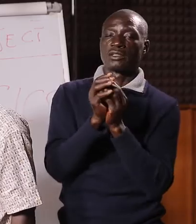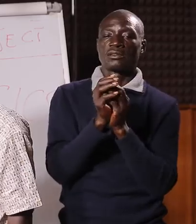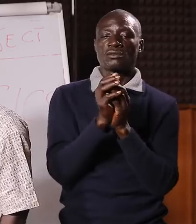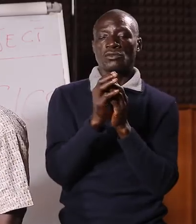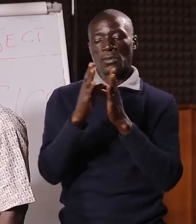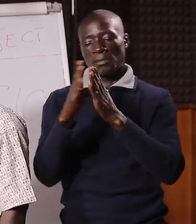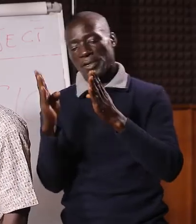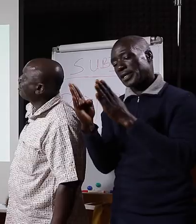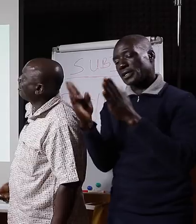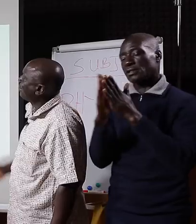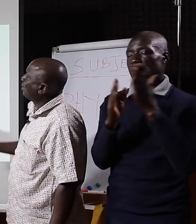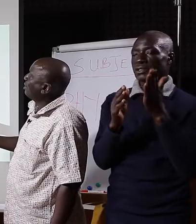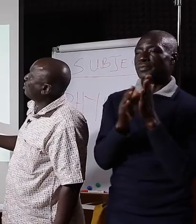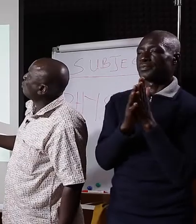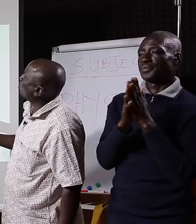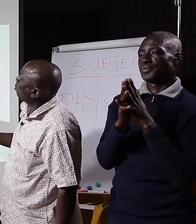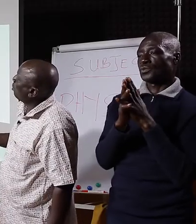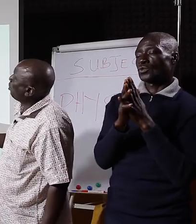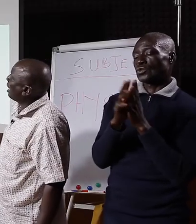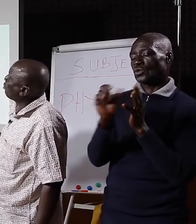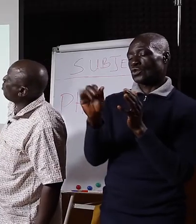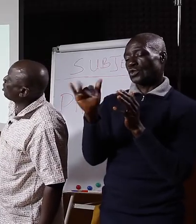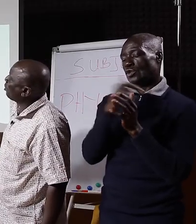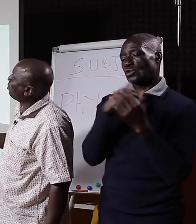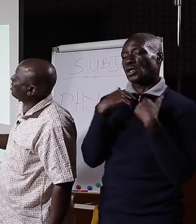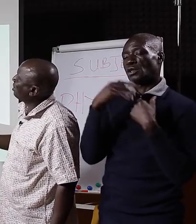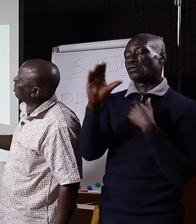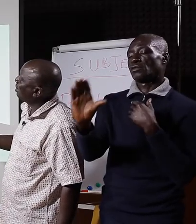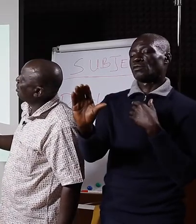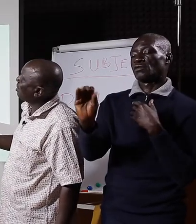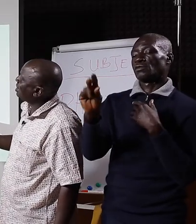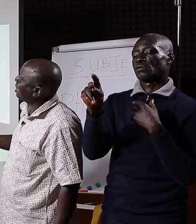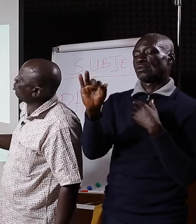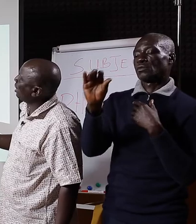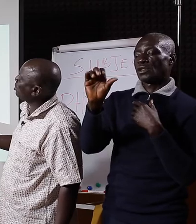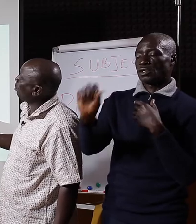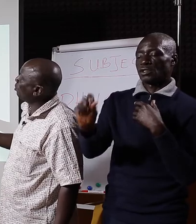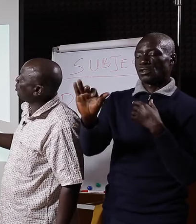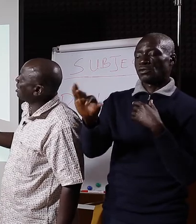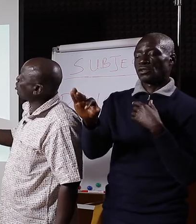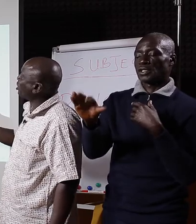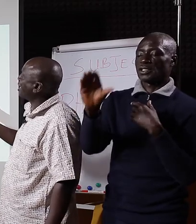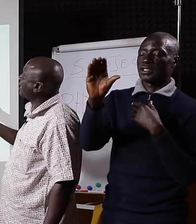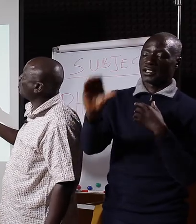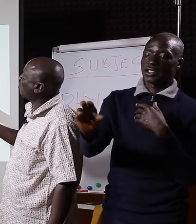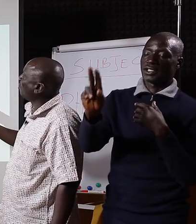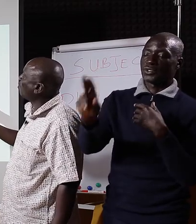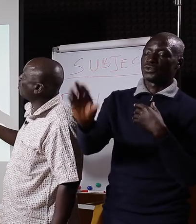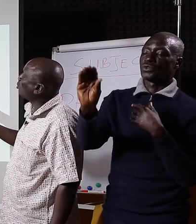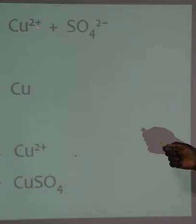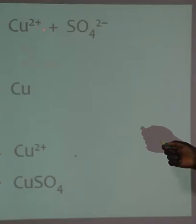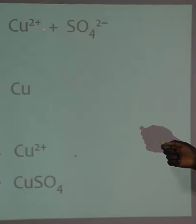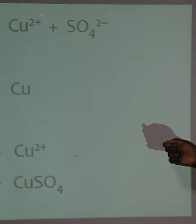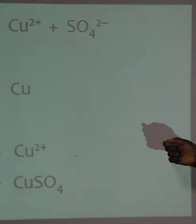on the other side. So we have copper sulfate CuSO4 dissociating to